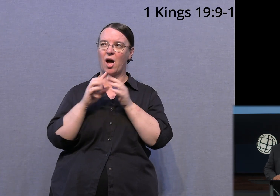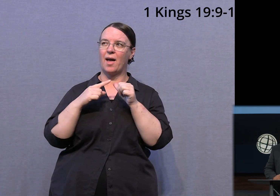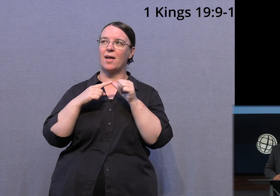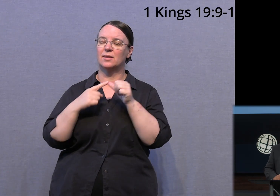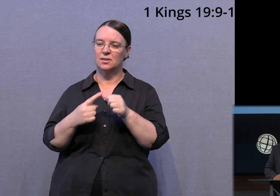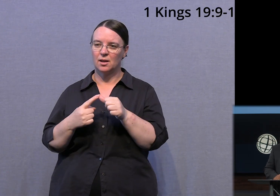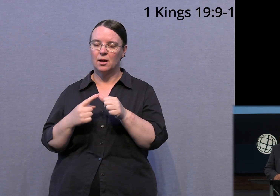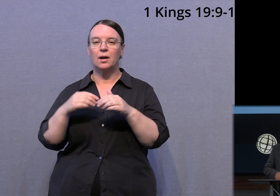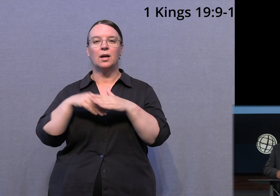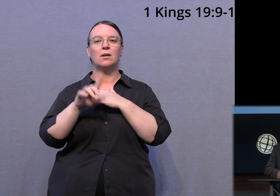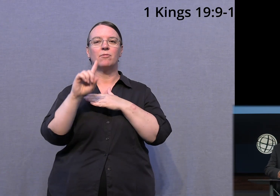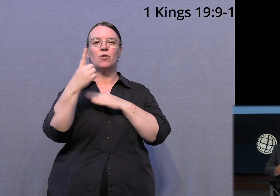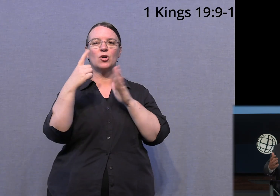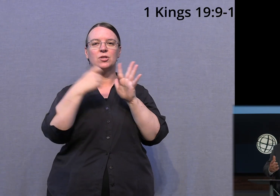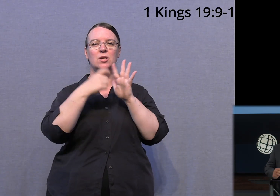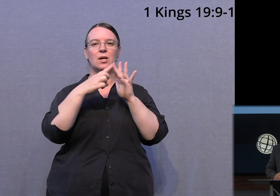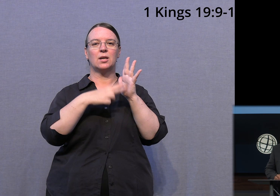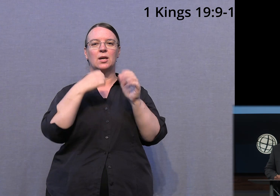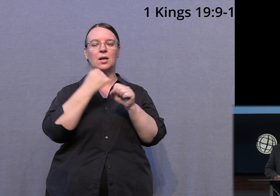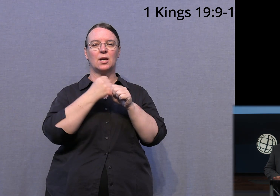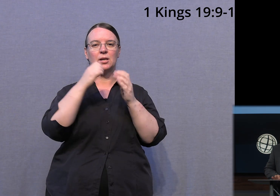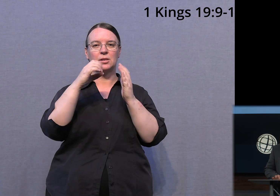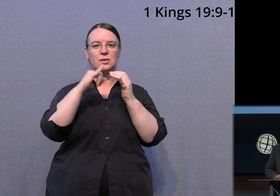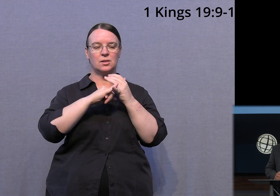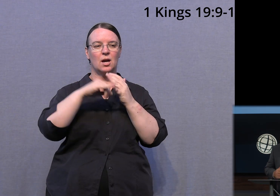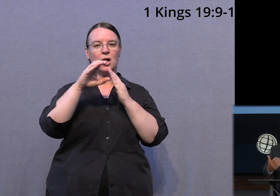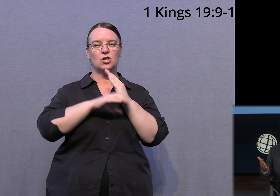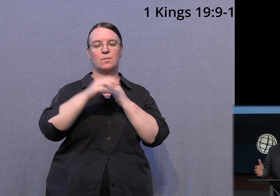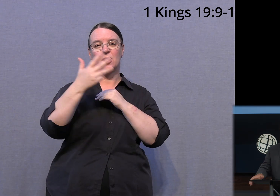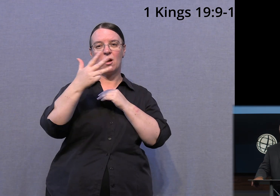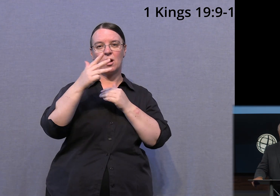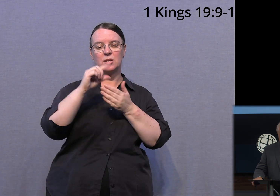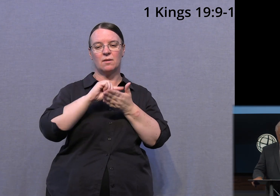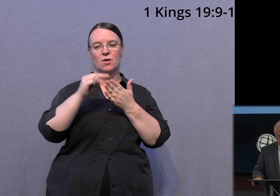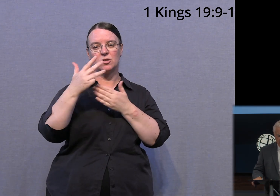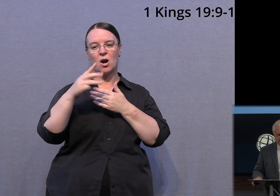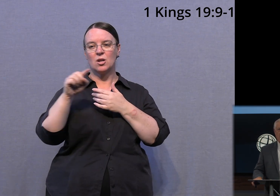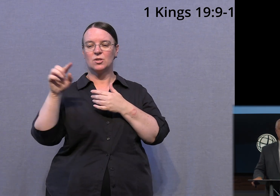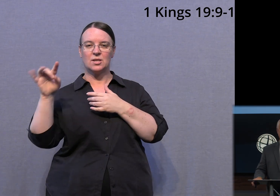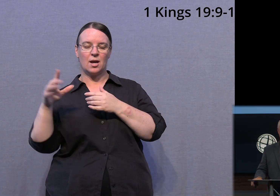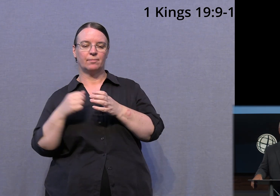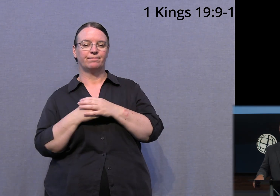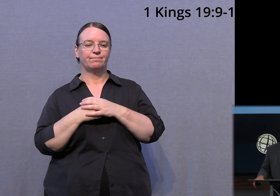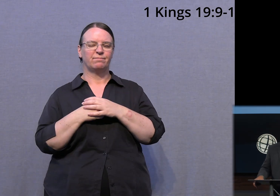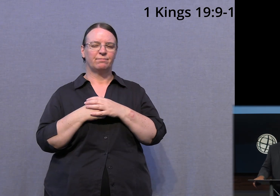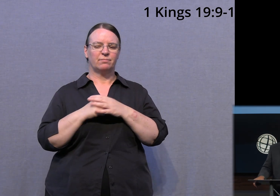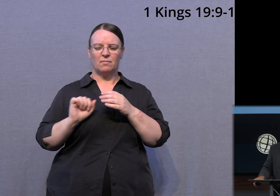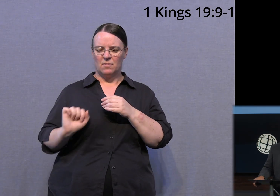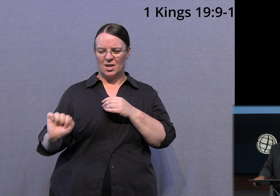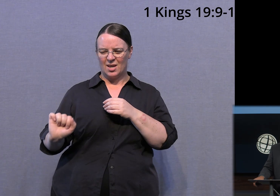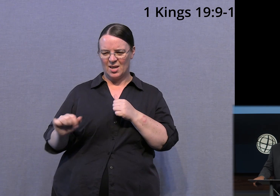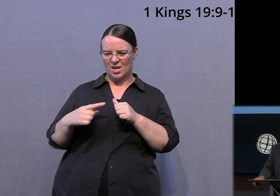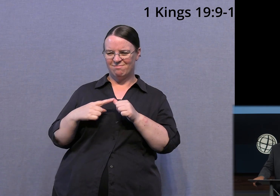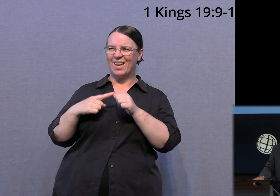chapter 19, verses 9 through 10, you see that Elijah's reply to God